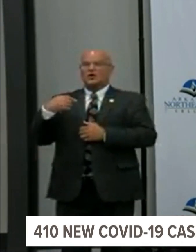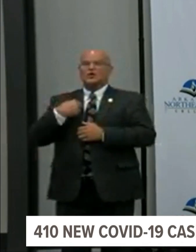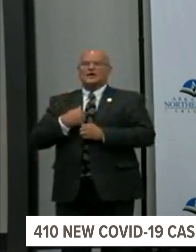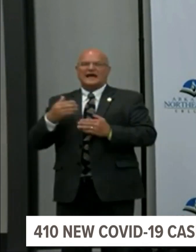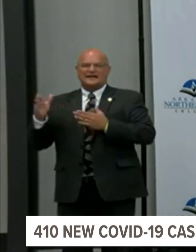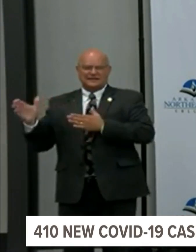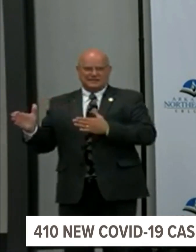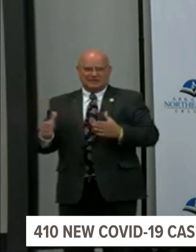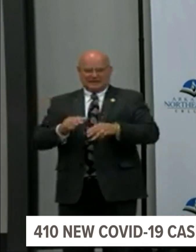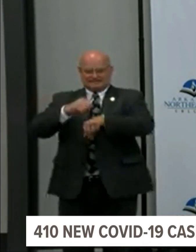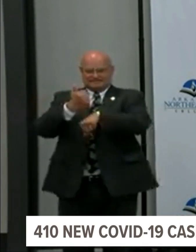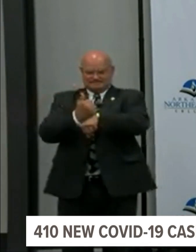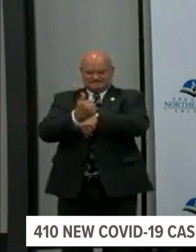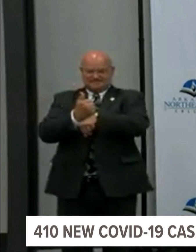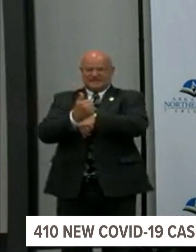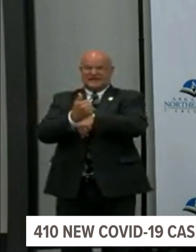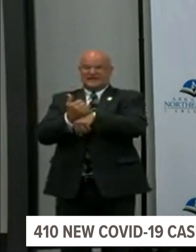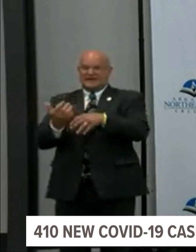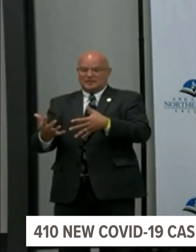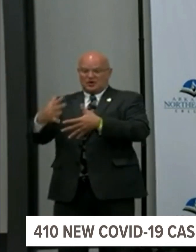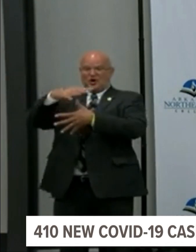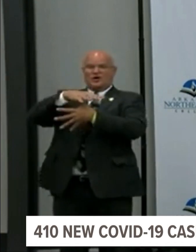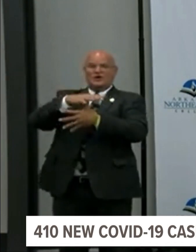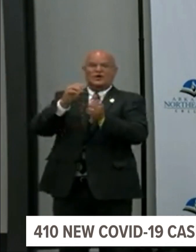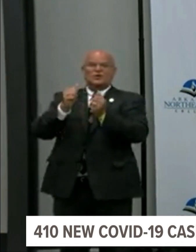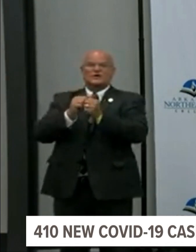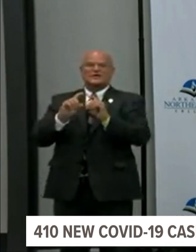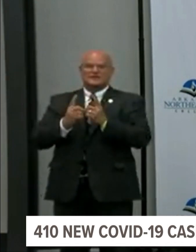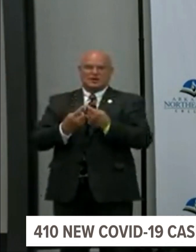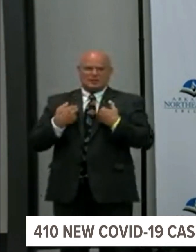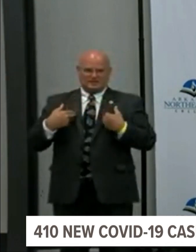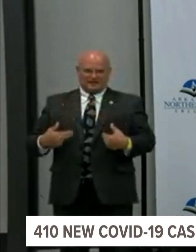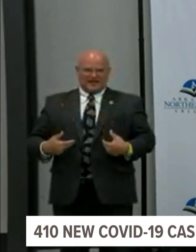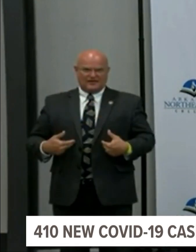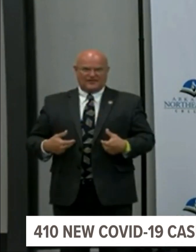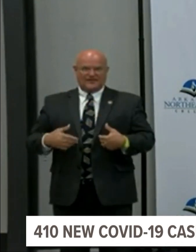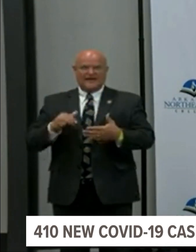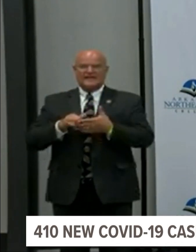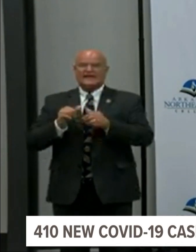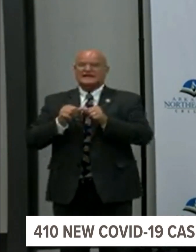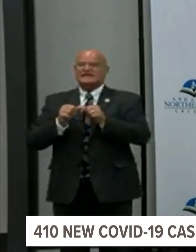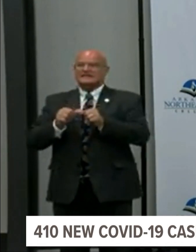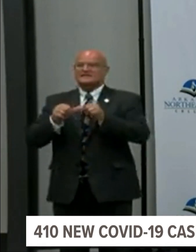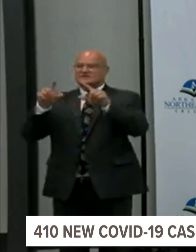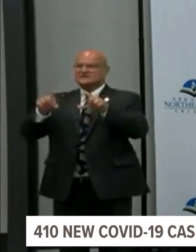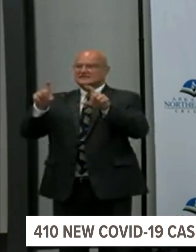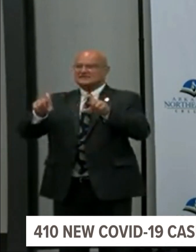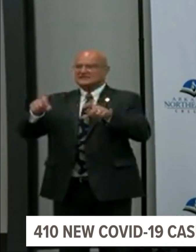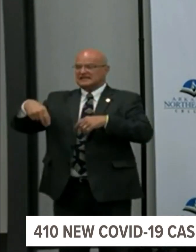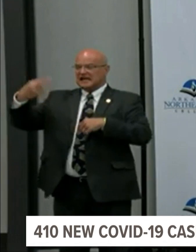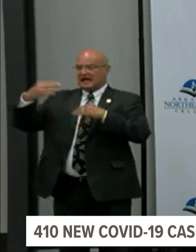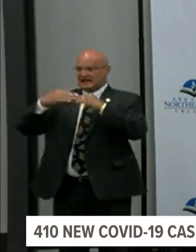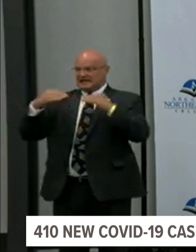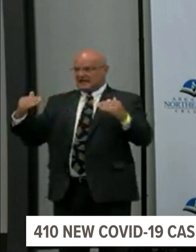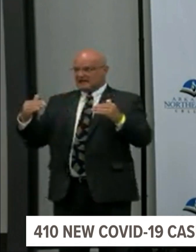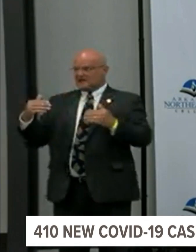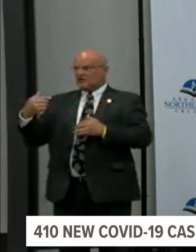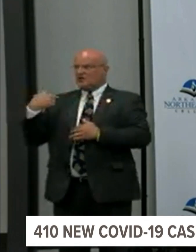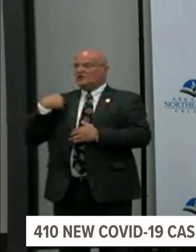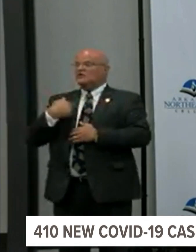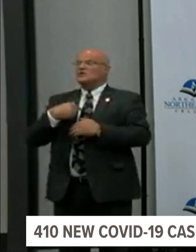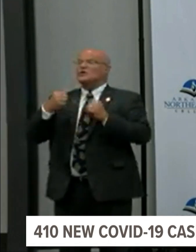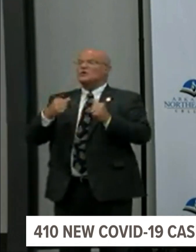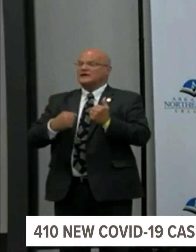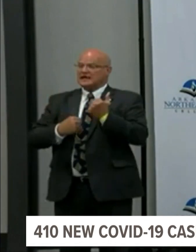strategy in place that will be prioritized with our Department of Health that continues to test at a high level. So we're going to be